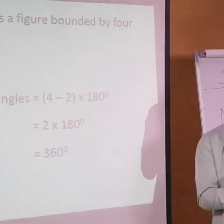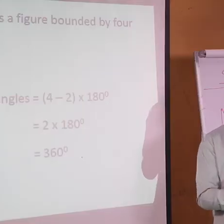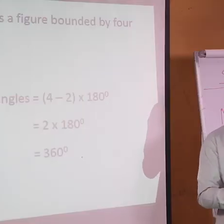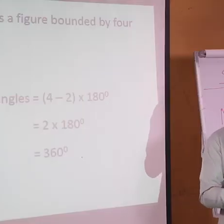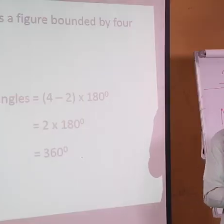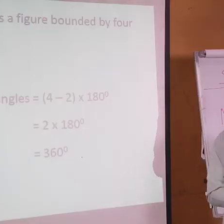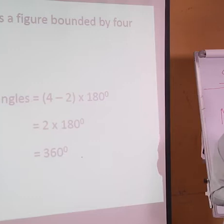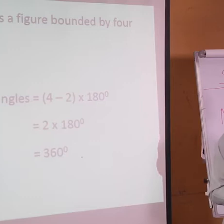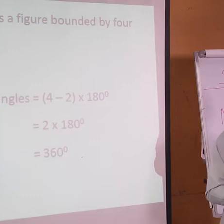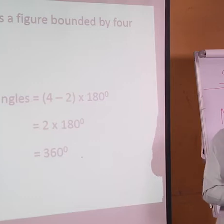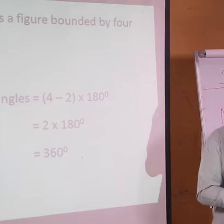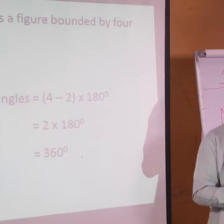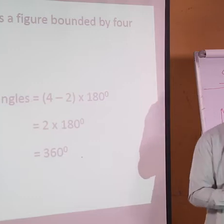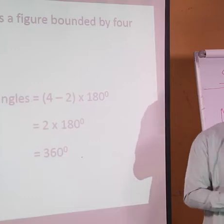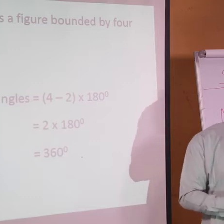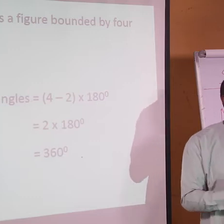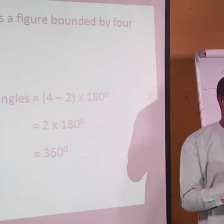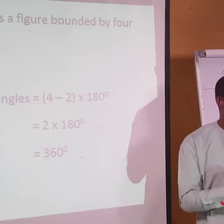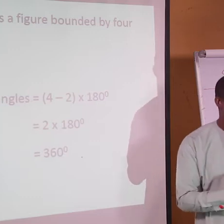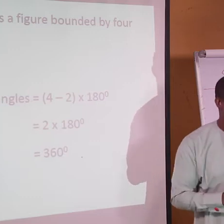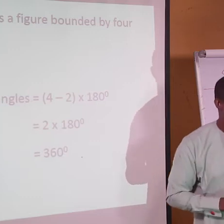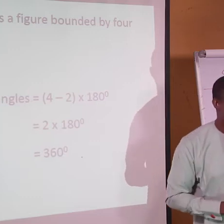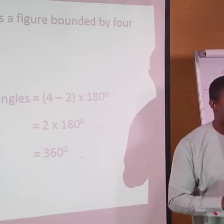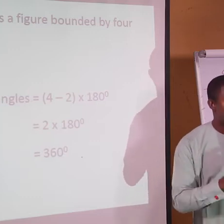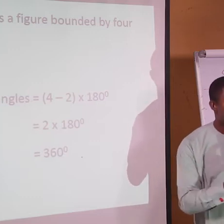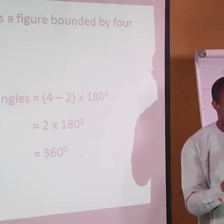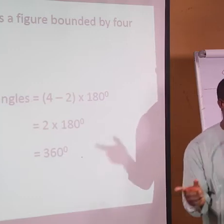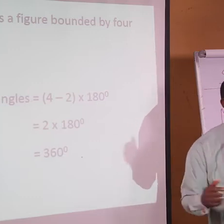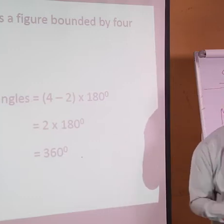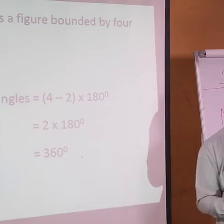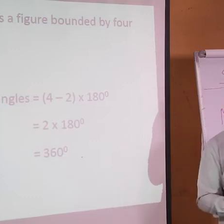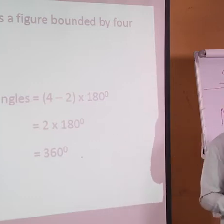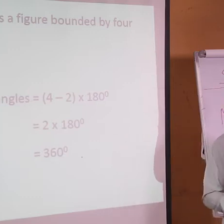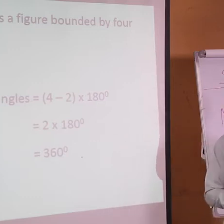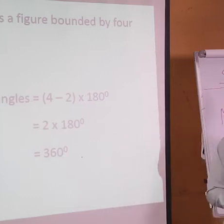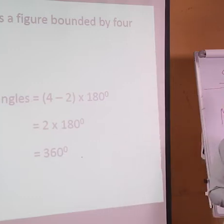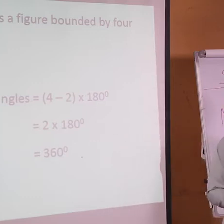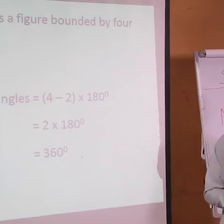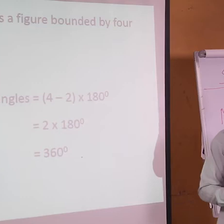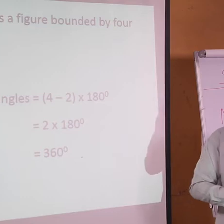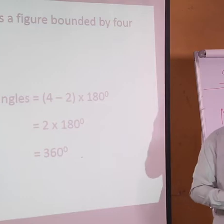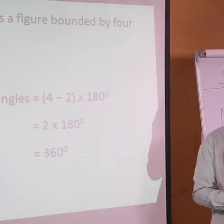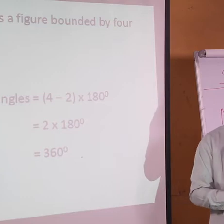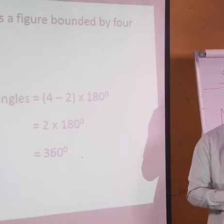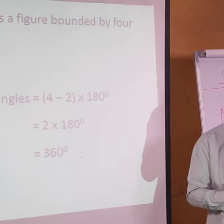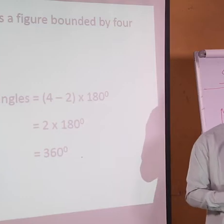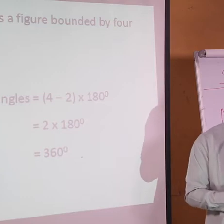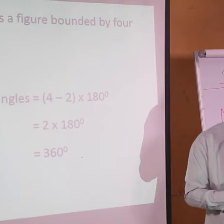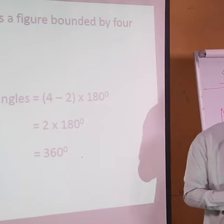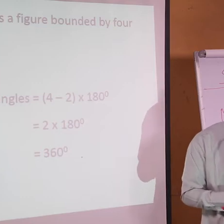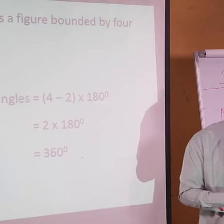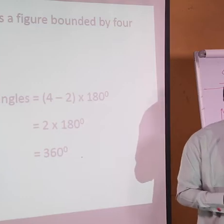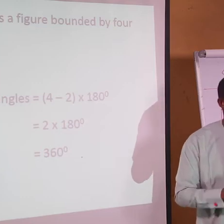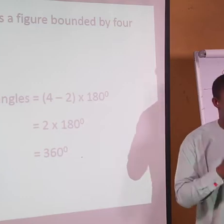we substitute n by 4. That is why we'll be having 4 minus 2 multiplying